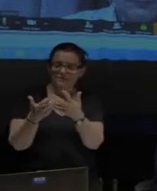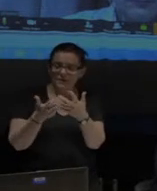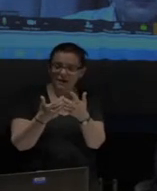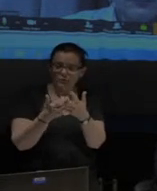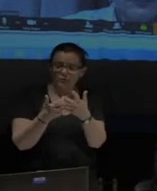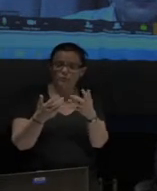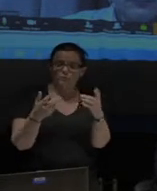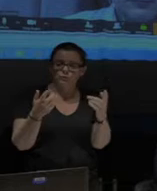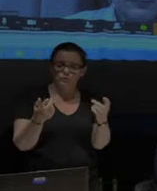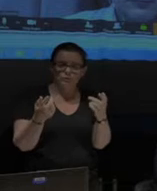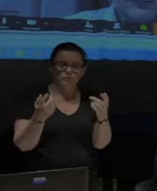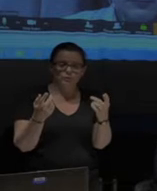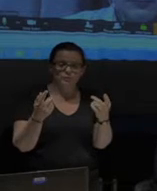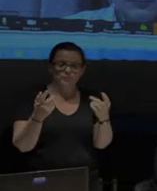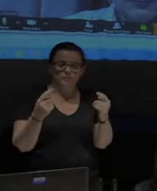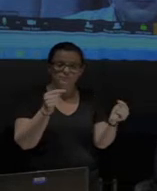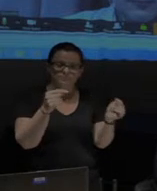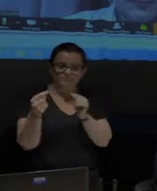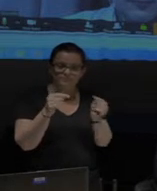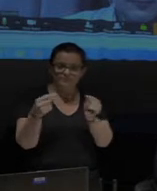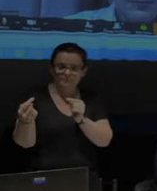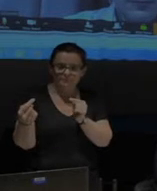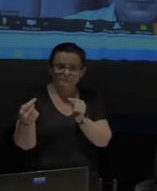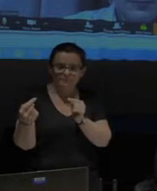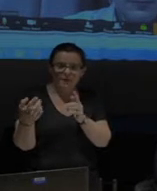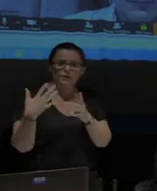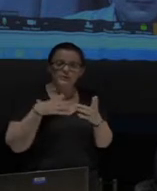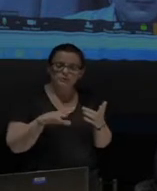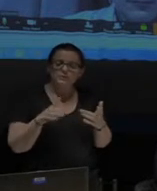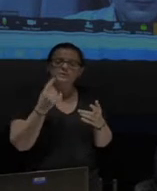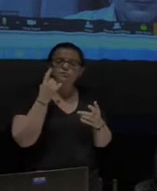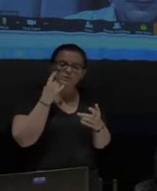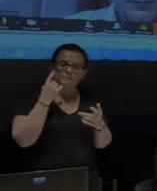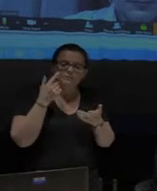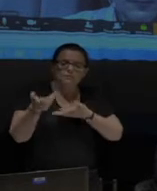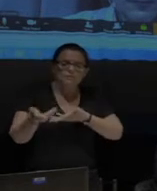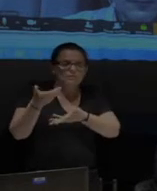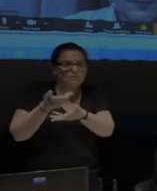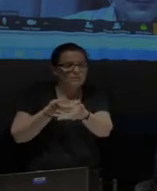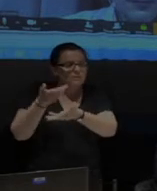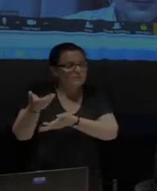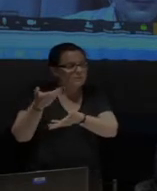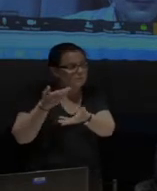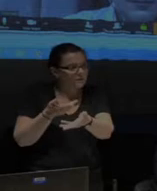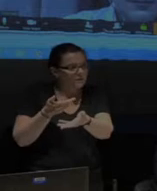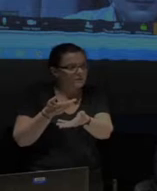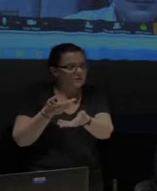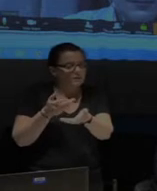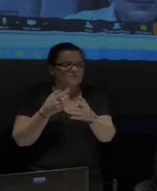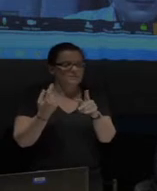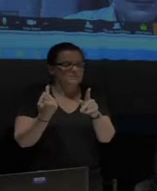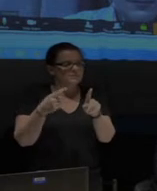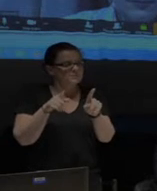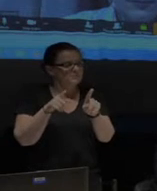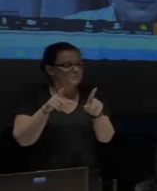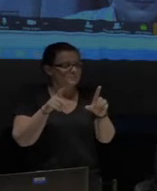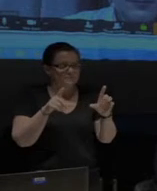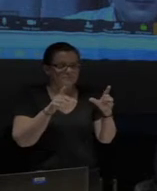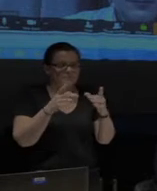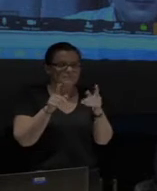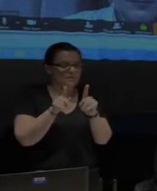the fist in the iron fist in the velvet glove with aid, with providing aid, financial aid, economic aid to